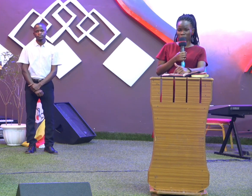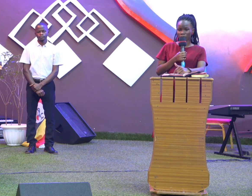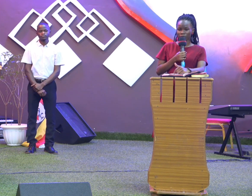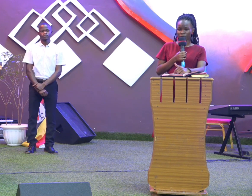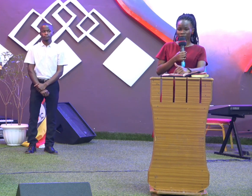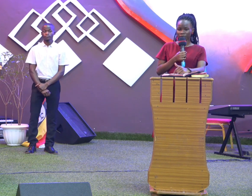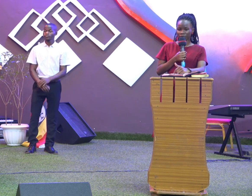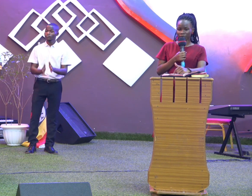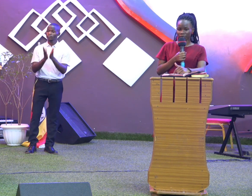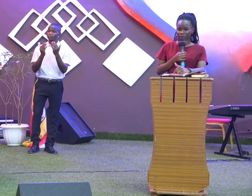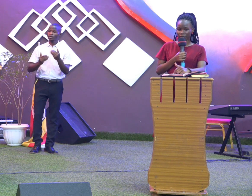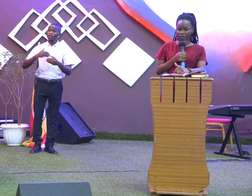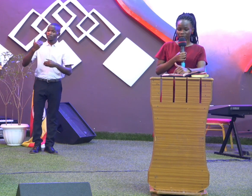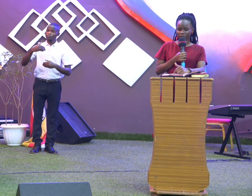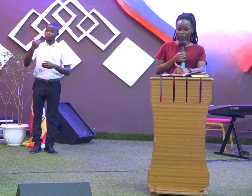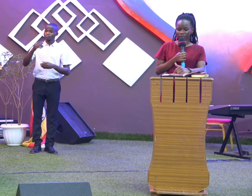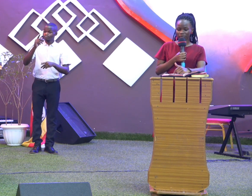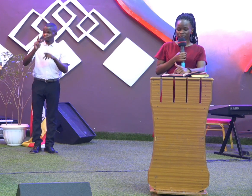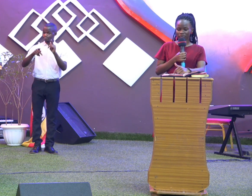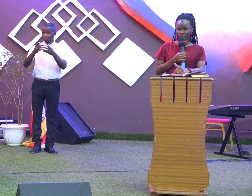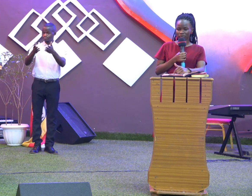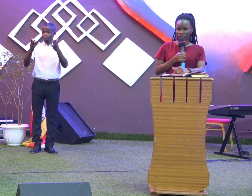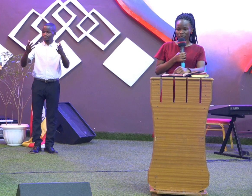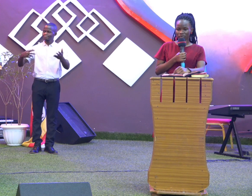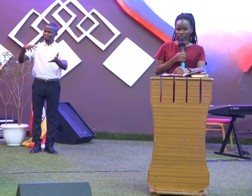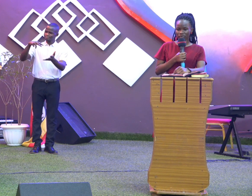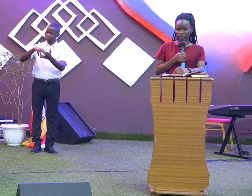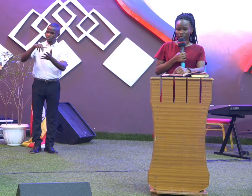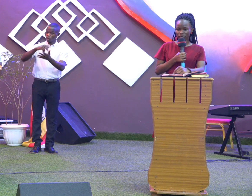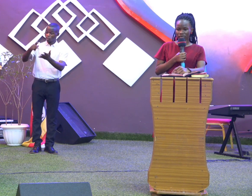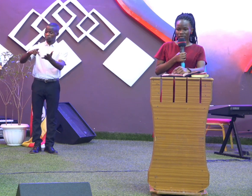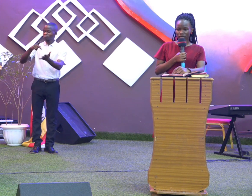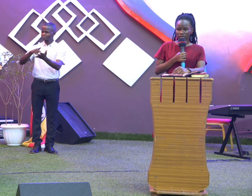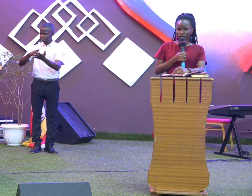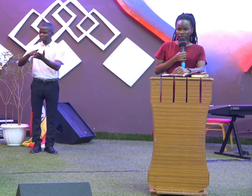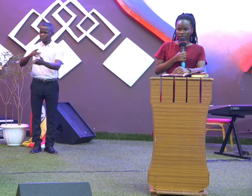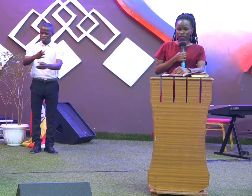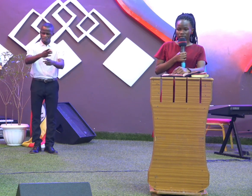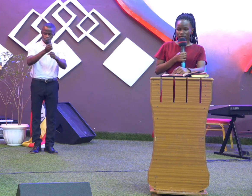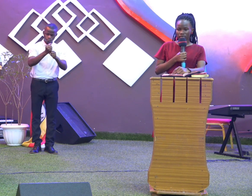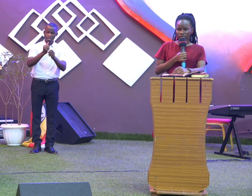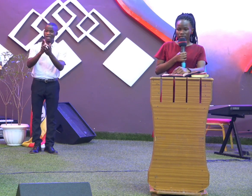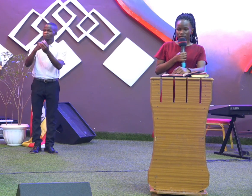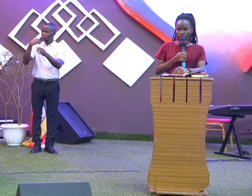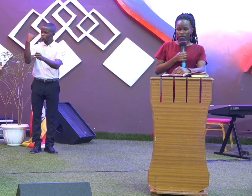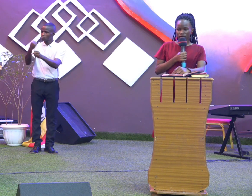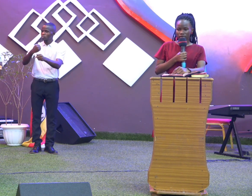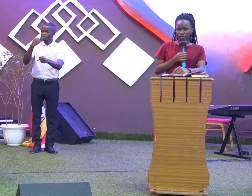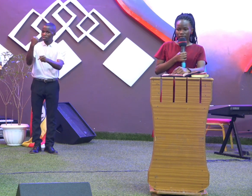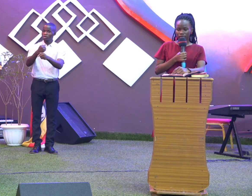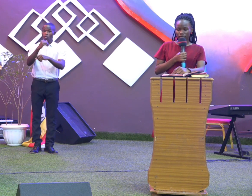level. Buli muntu ng'oyimiridde mu kifo kyo n'obeera mwesigwa n'osigala ng'okola ky'obadde okola ng'omulabirizi